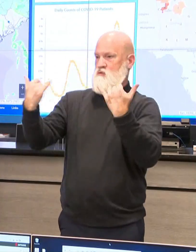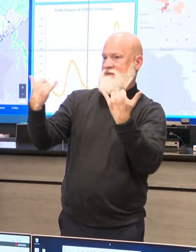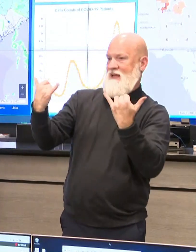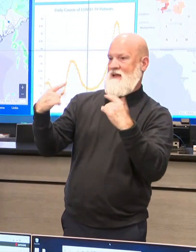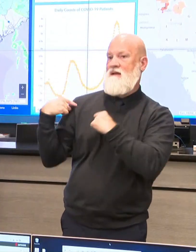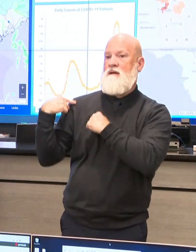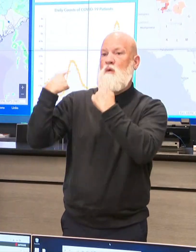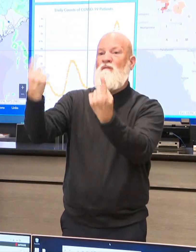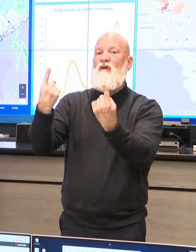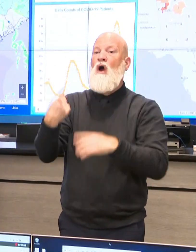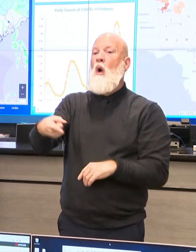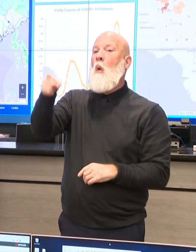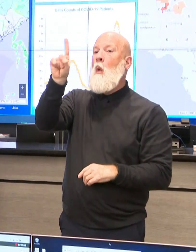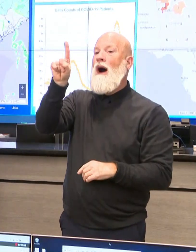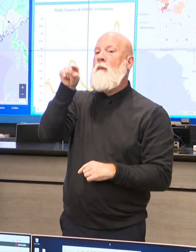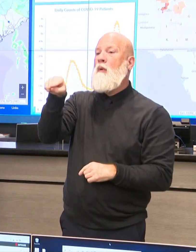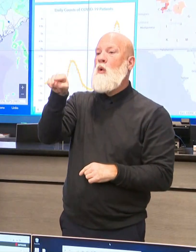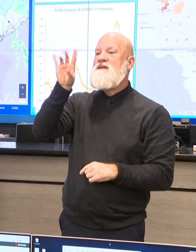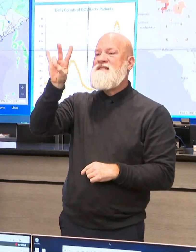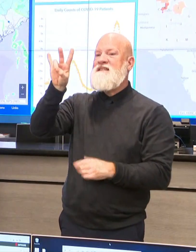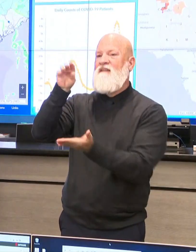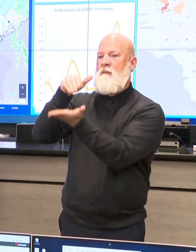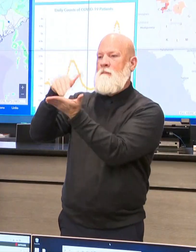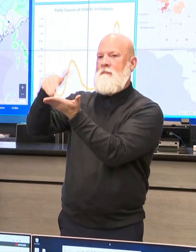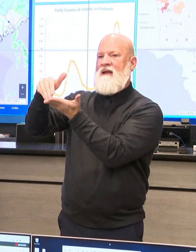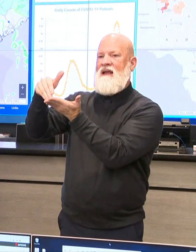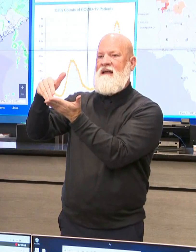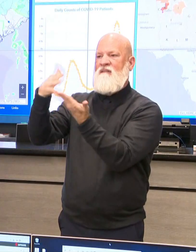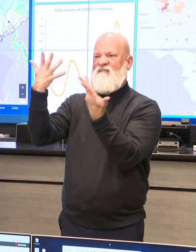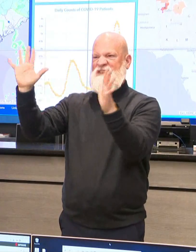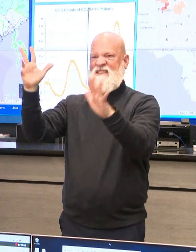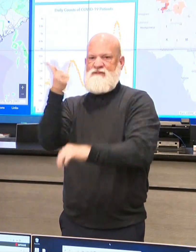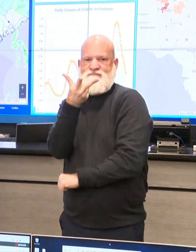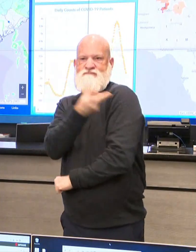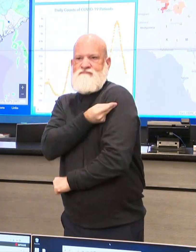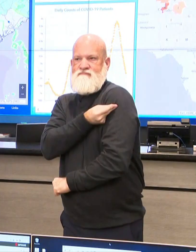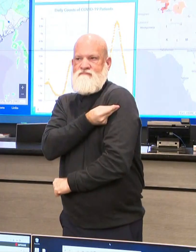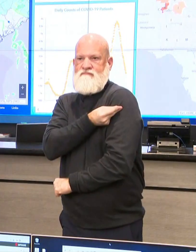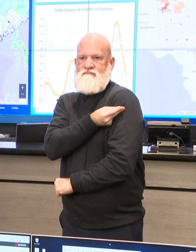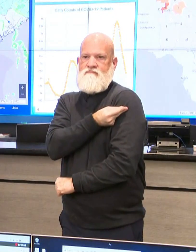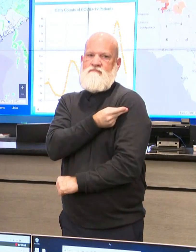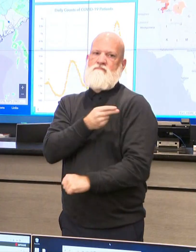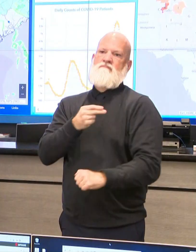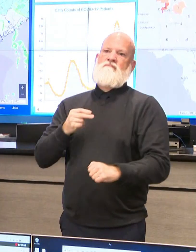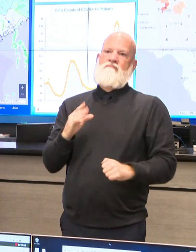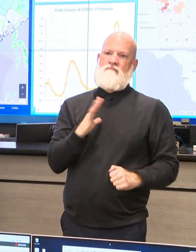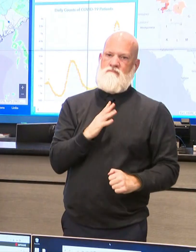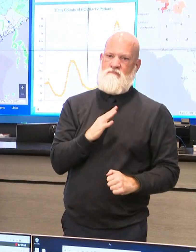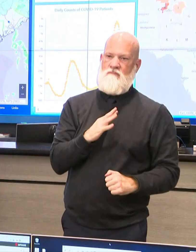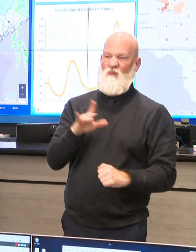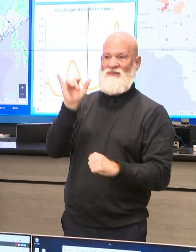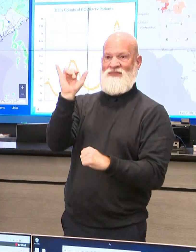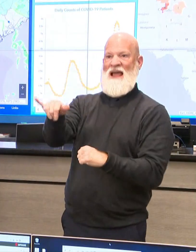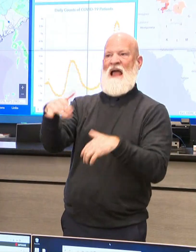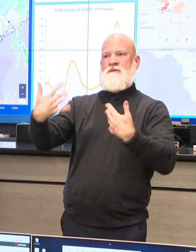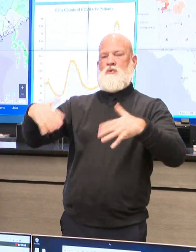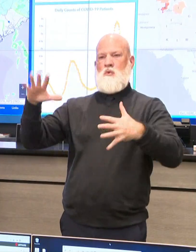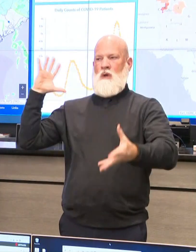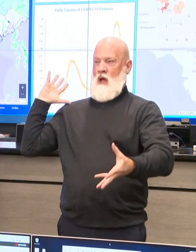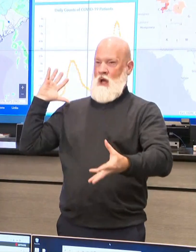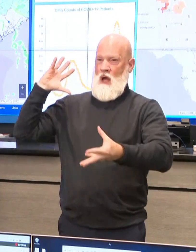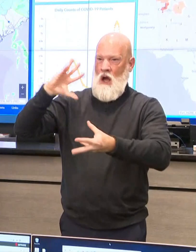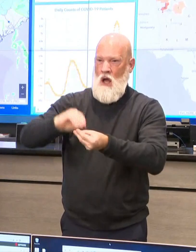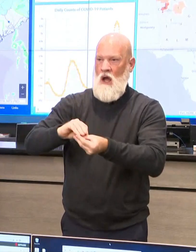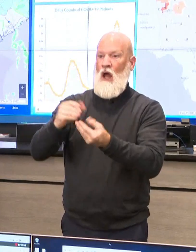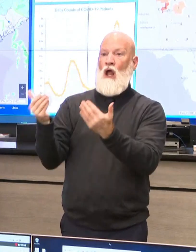vaccine administered here in Georgia. That accounts for 89% of our supply. For the doses the state of